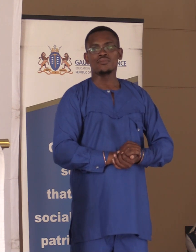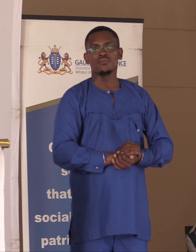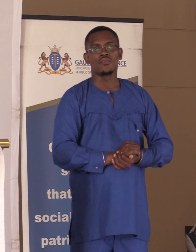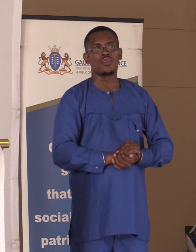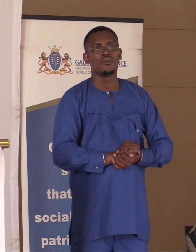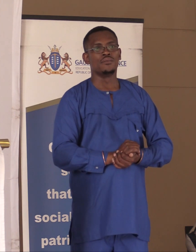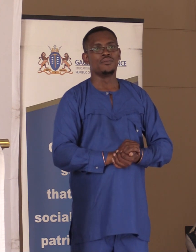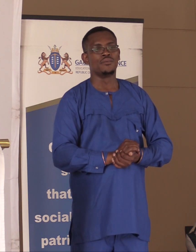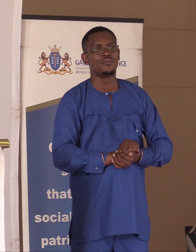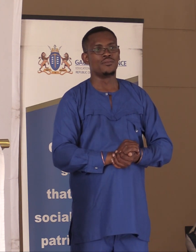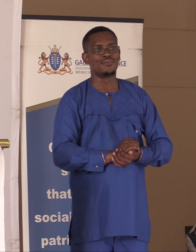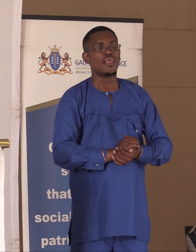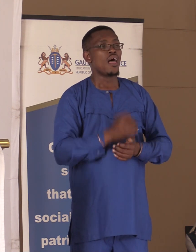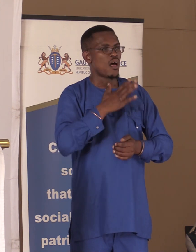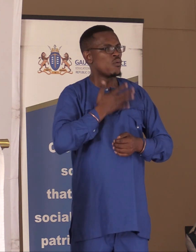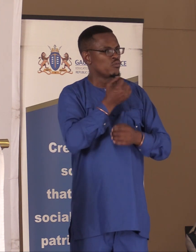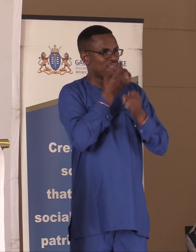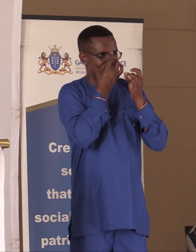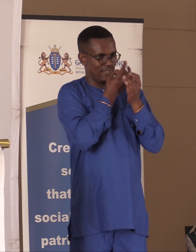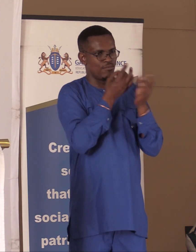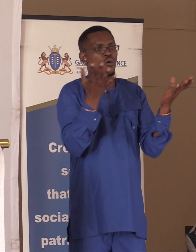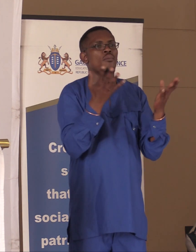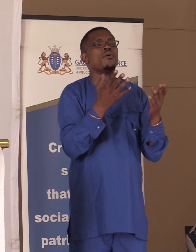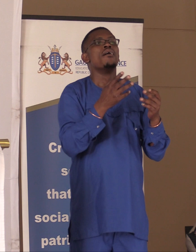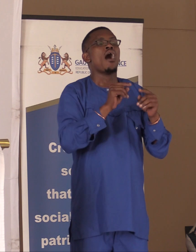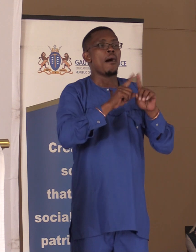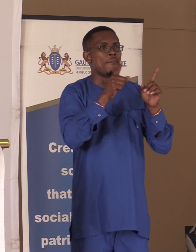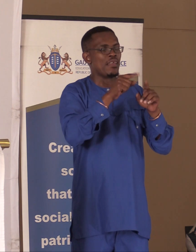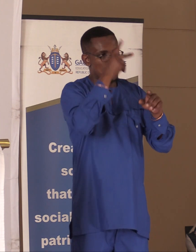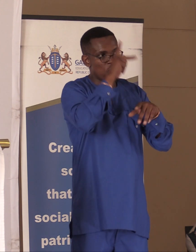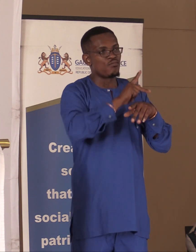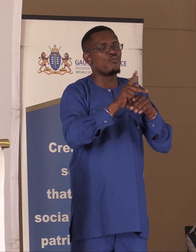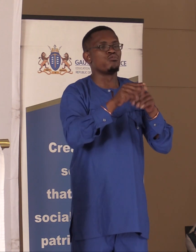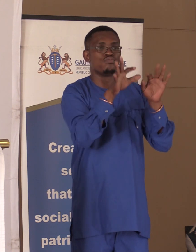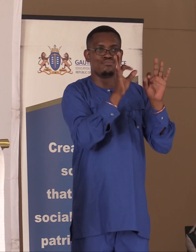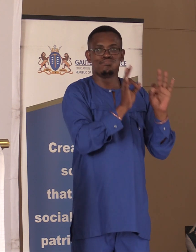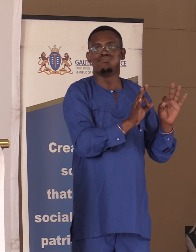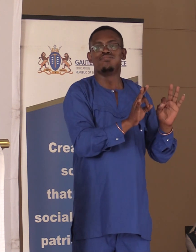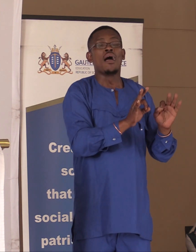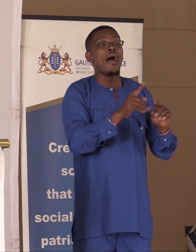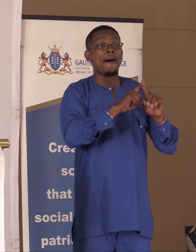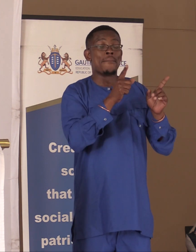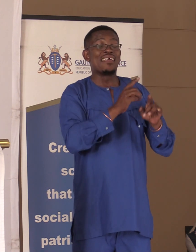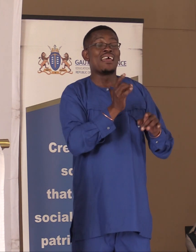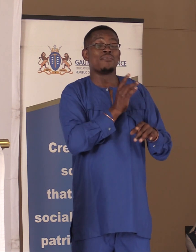Without repeating your speech, I just want to say that indeed, you're right, Prof, that hard things are painful.